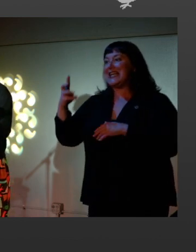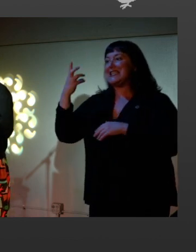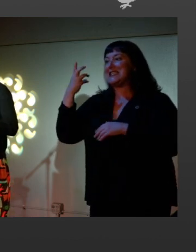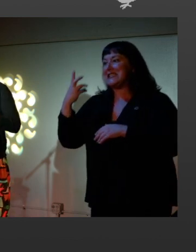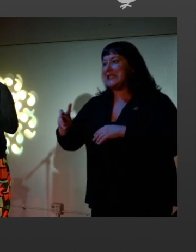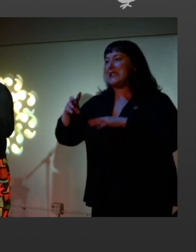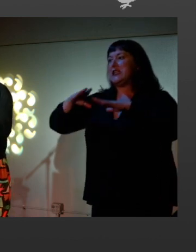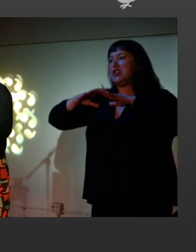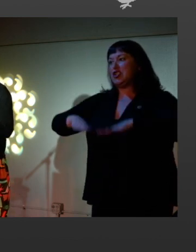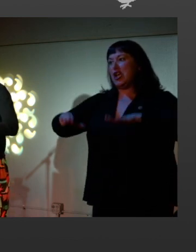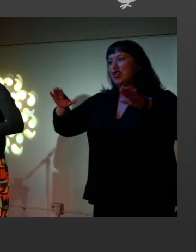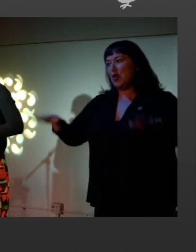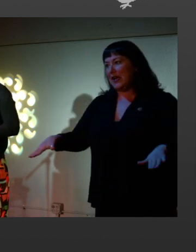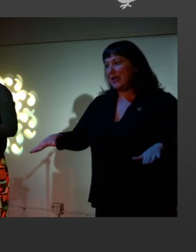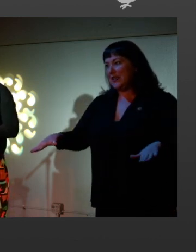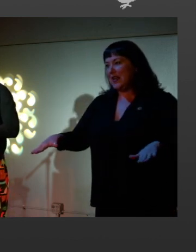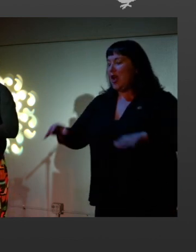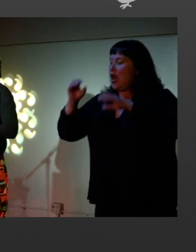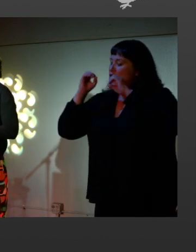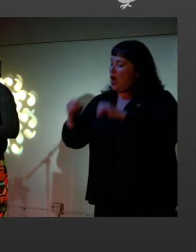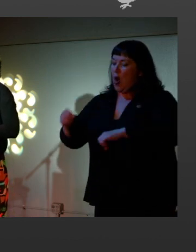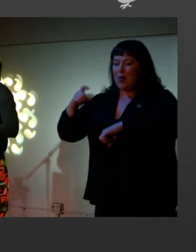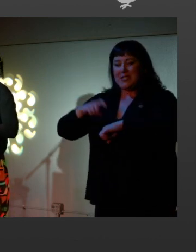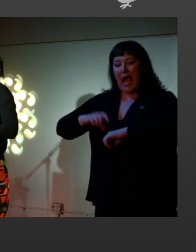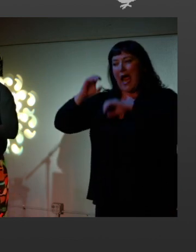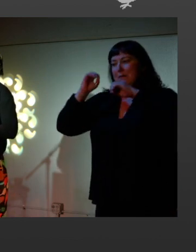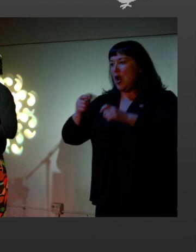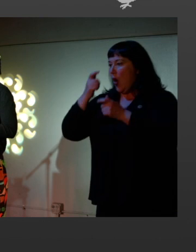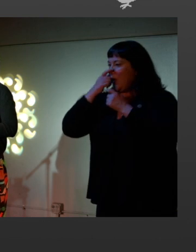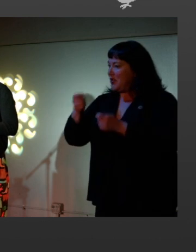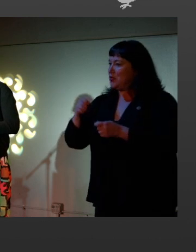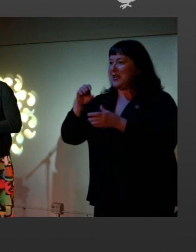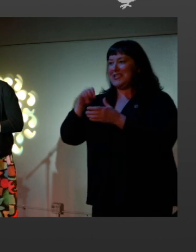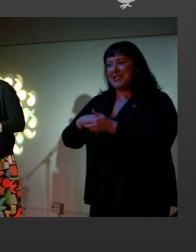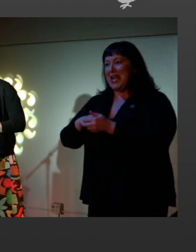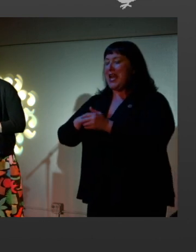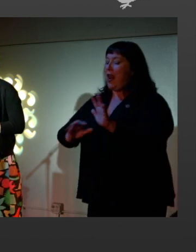she had no time or interest for cuddles or coddling.